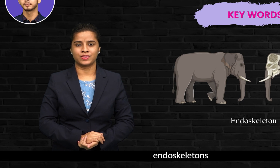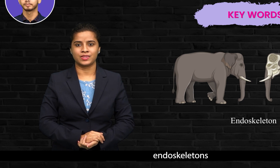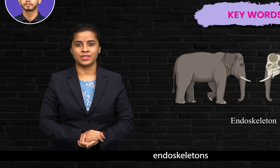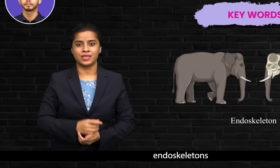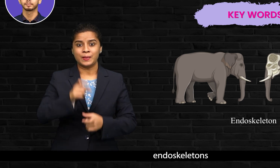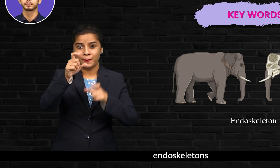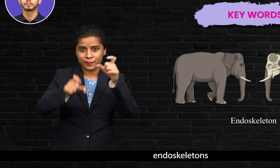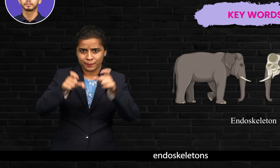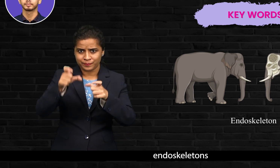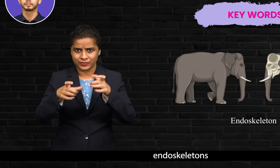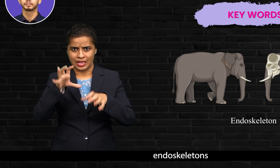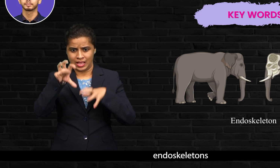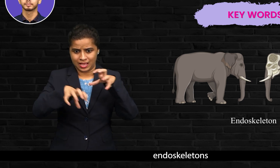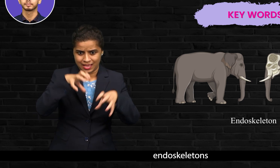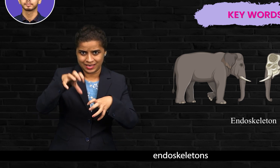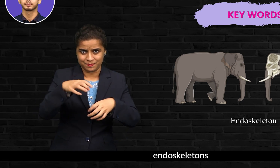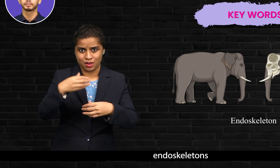endoskeletons,